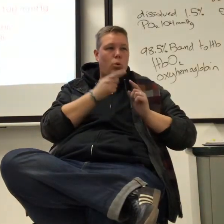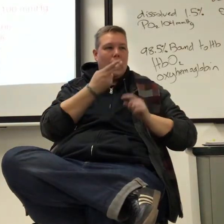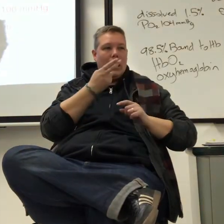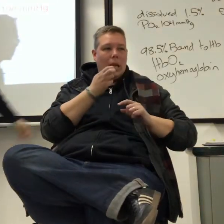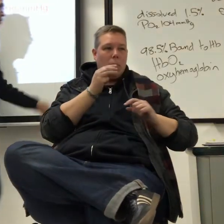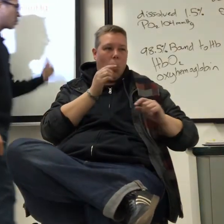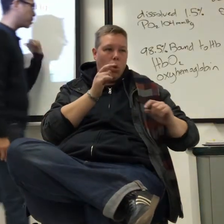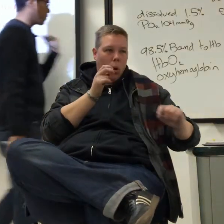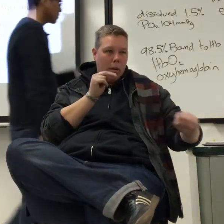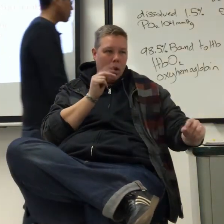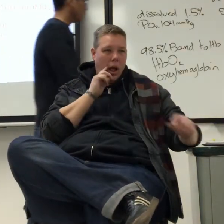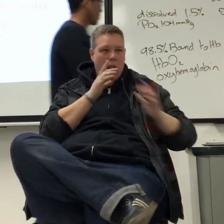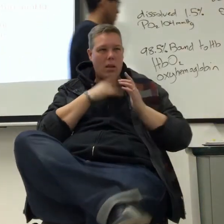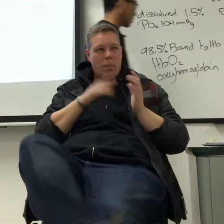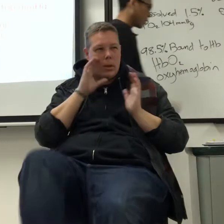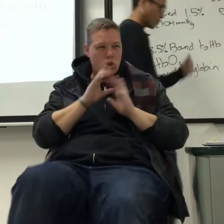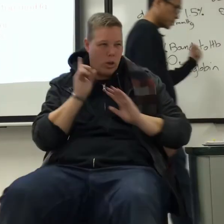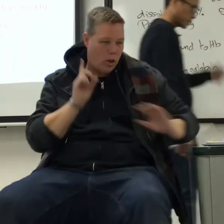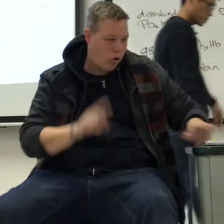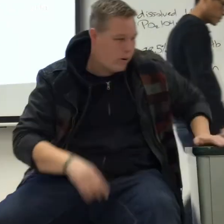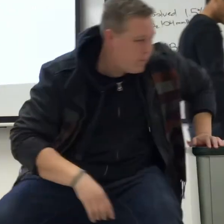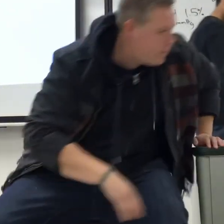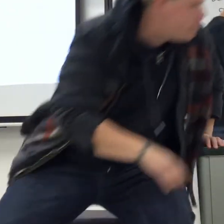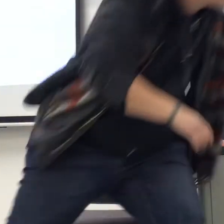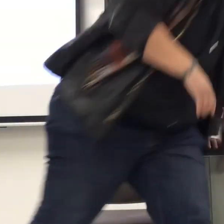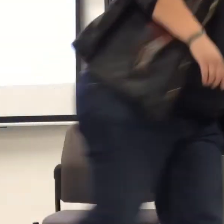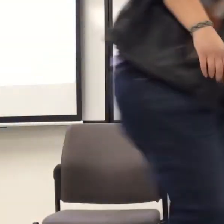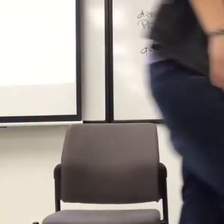illustrate hemoglobin in this figure. Here's this.